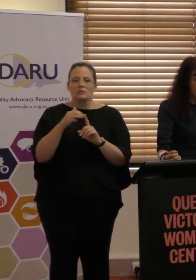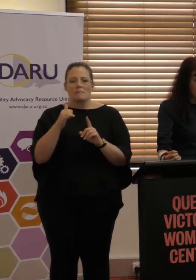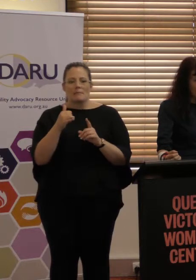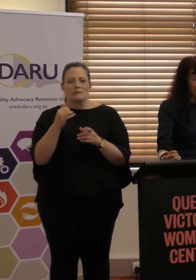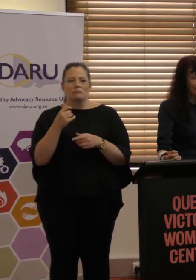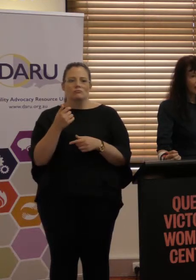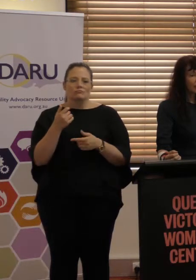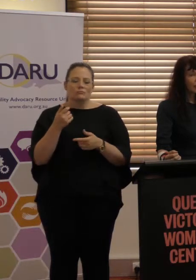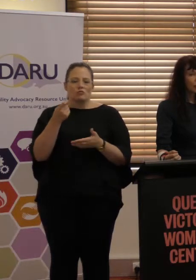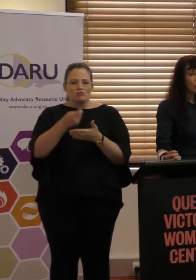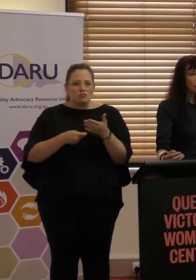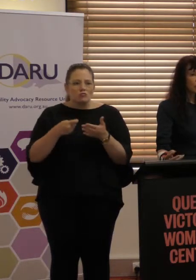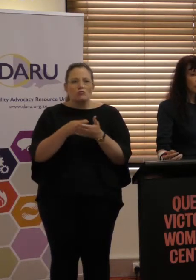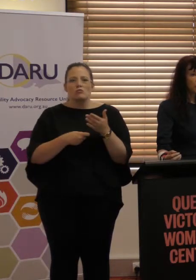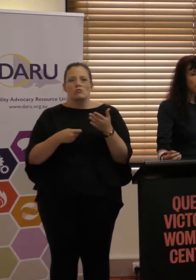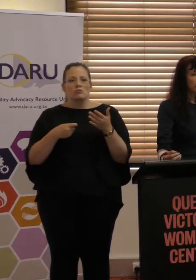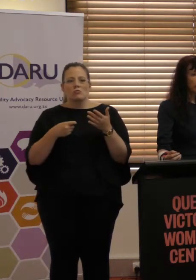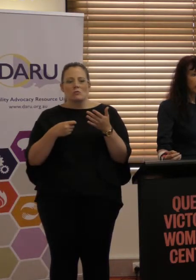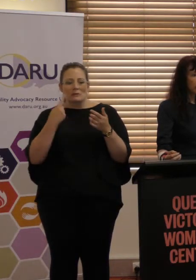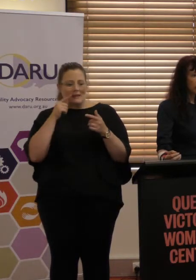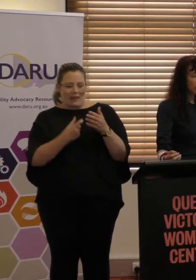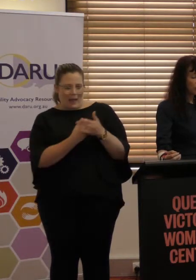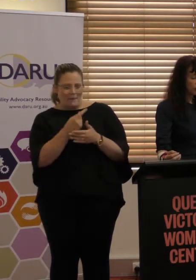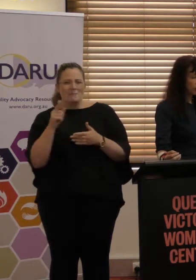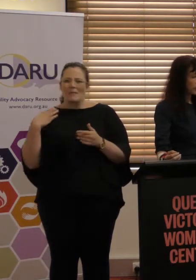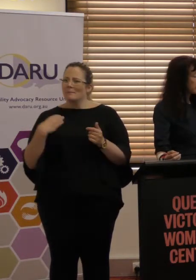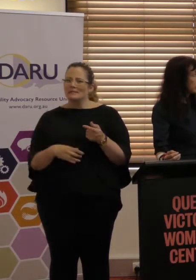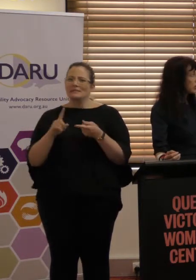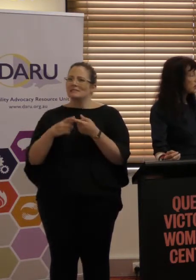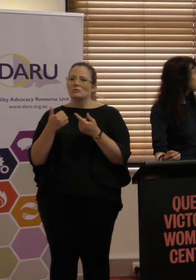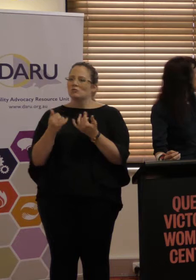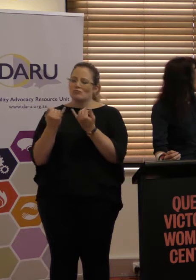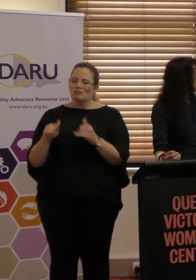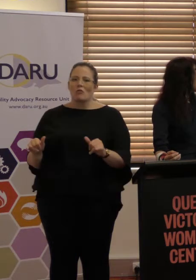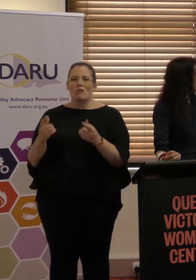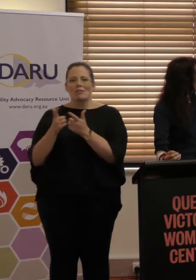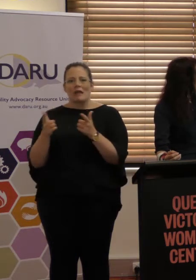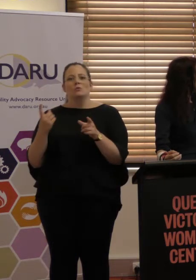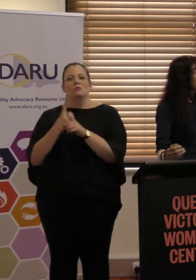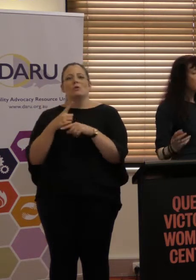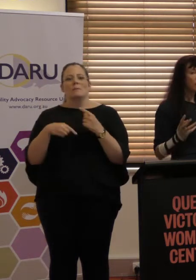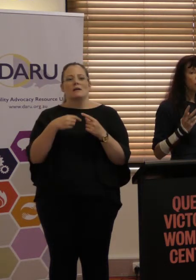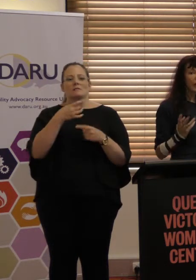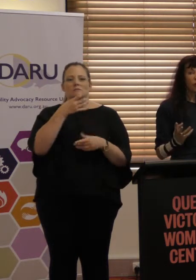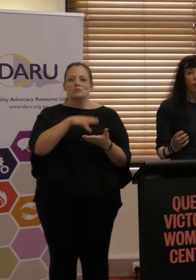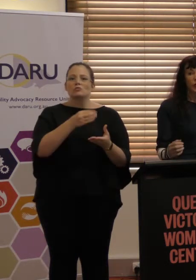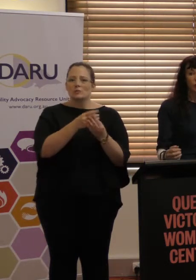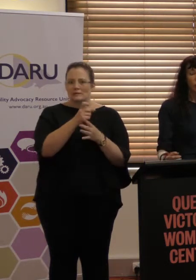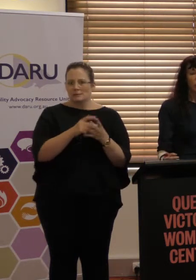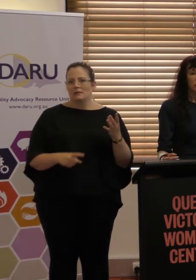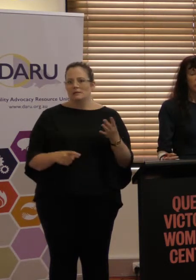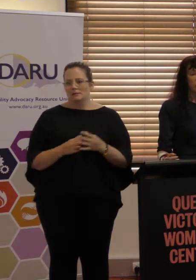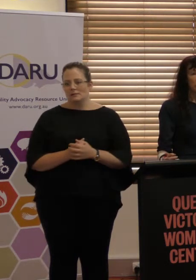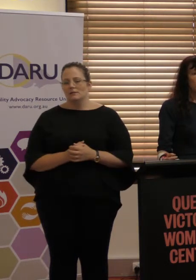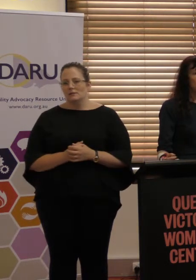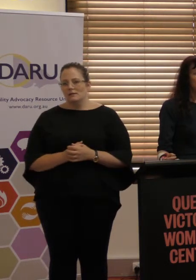disappointing that he continues to use that pejorative language when referring to these kids. So if you haven't read all those